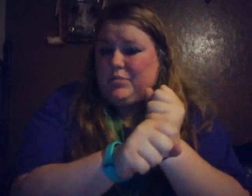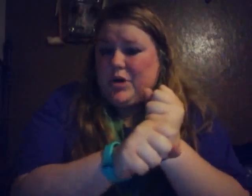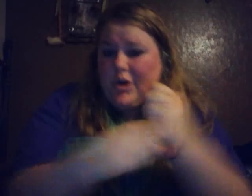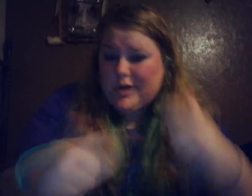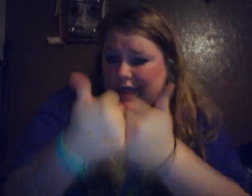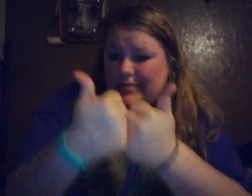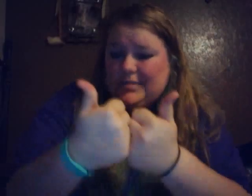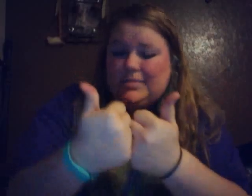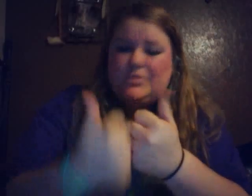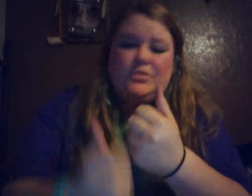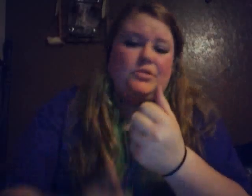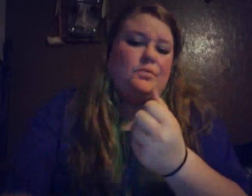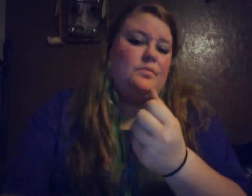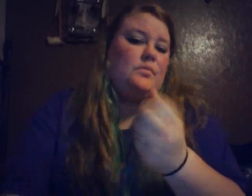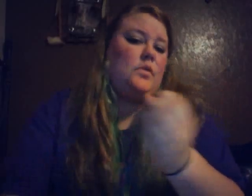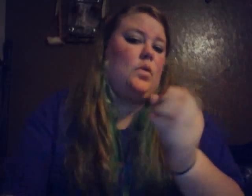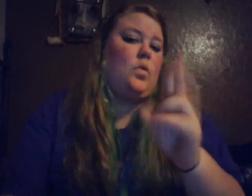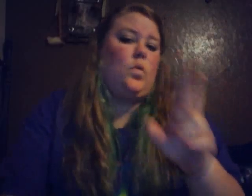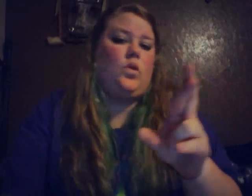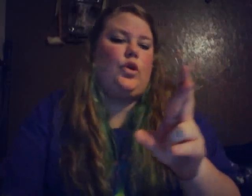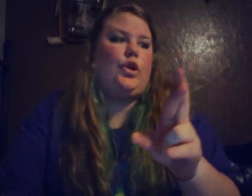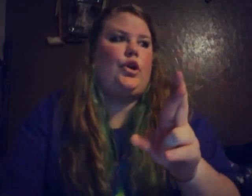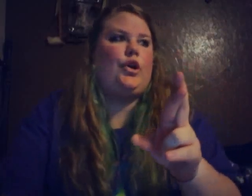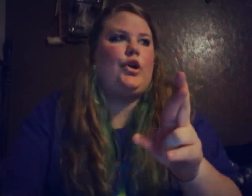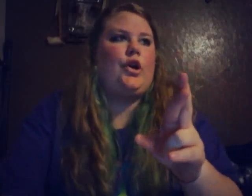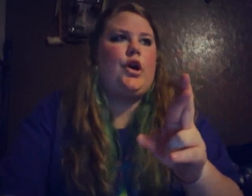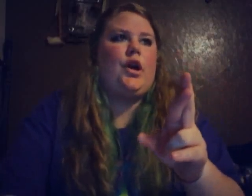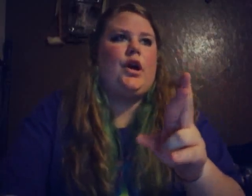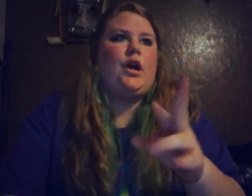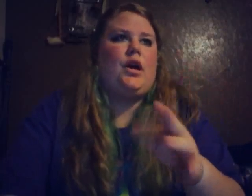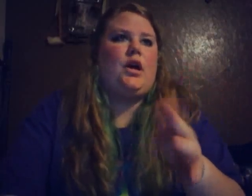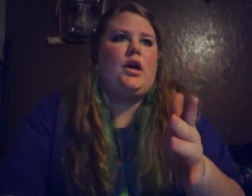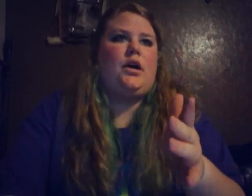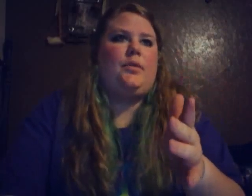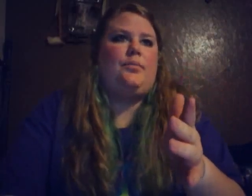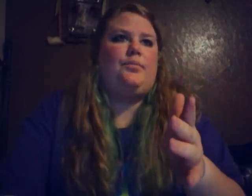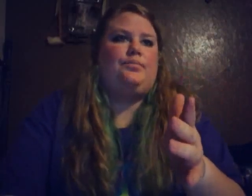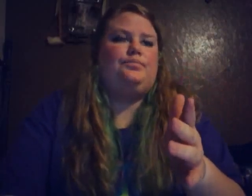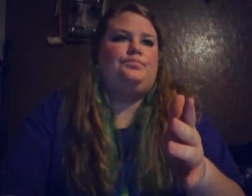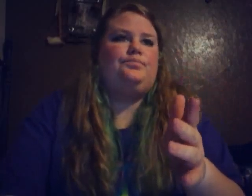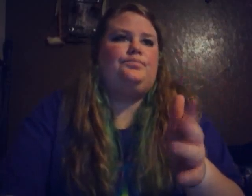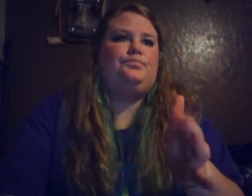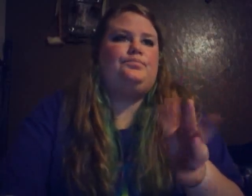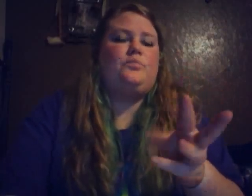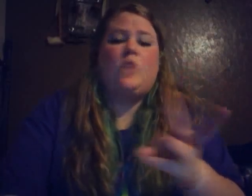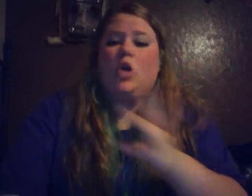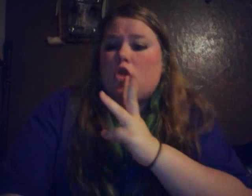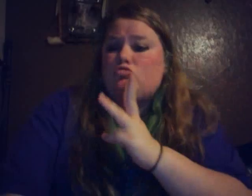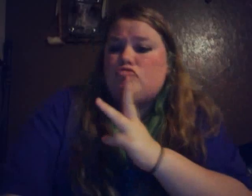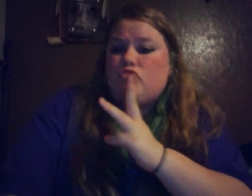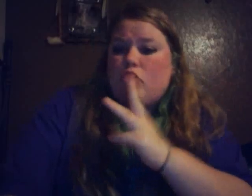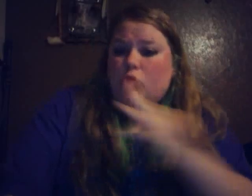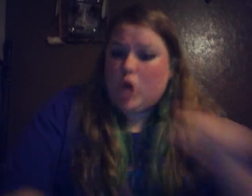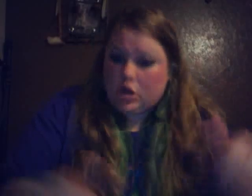games? Or water